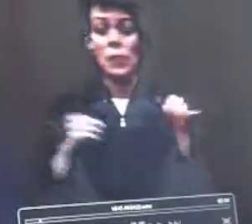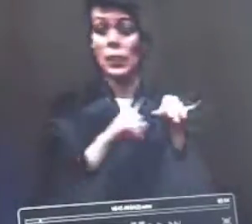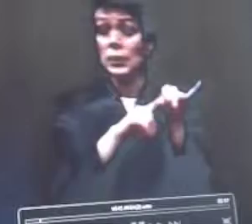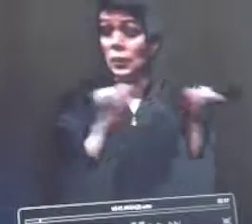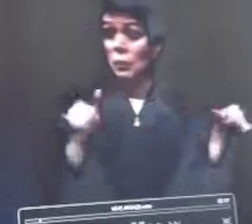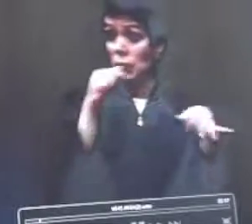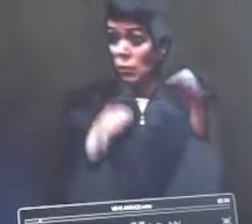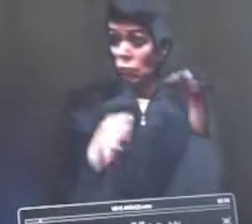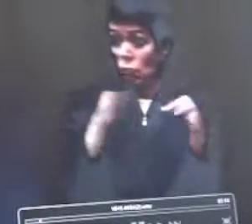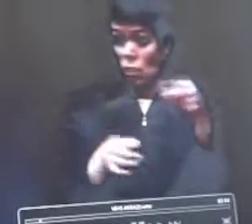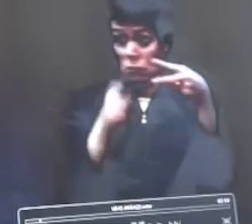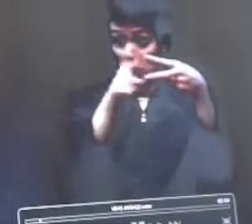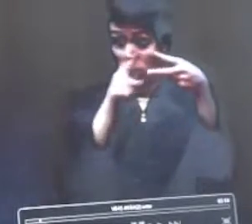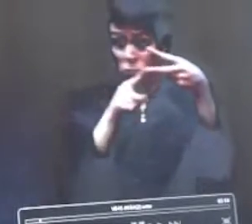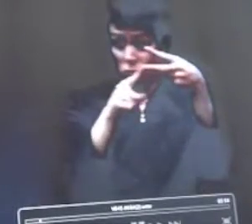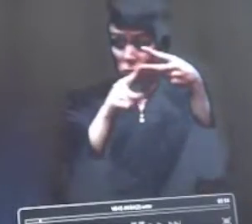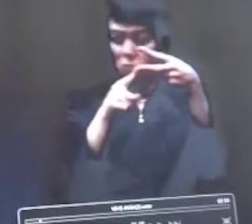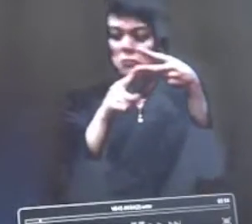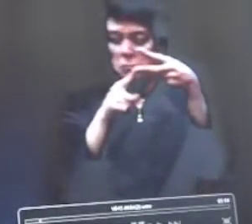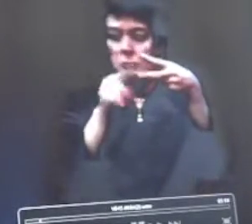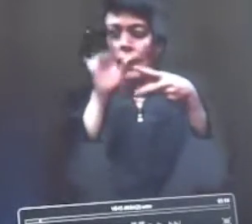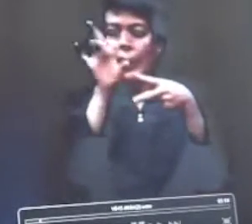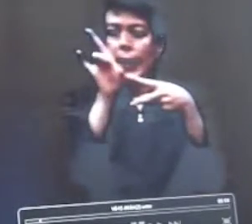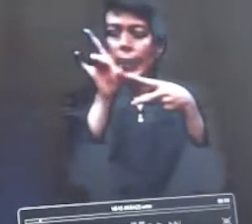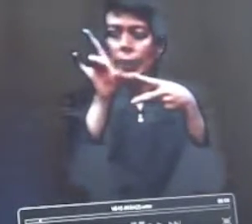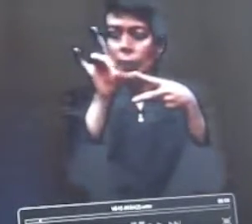Consecutive interpreting was more accurate than simultaneous interpreting.